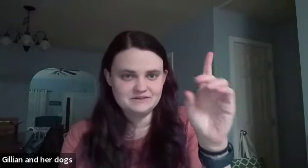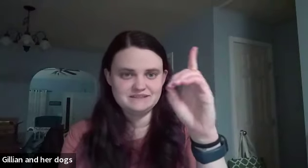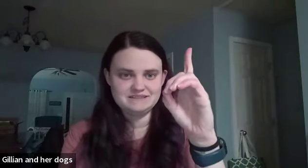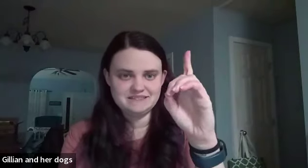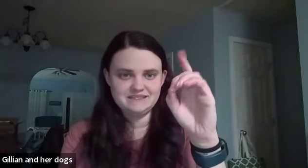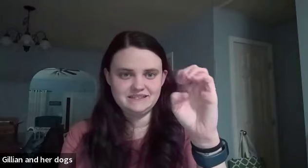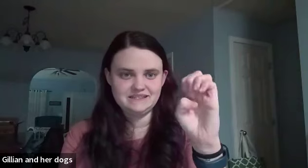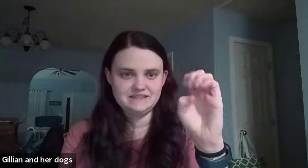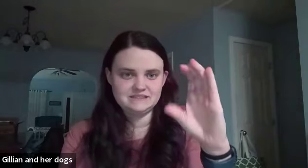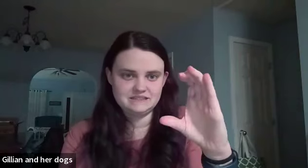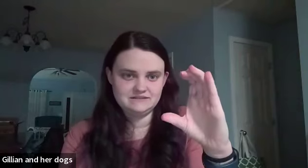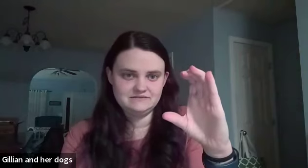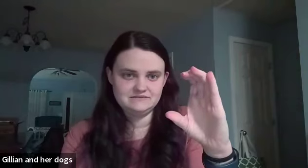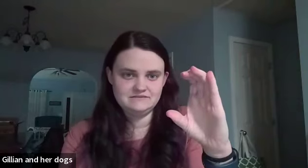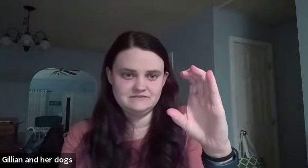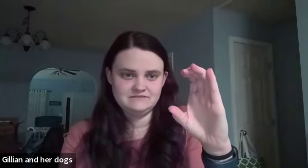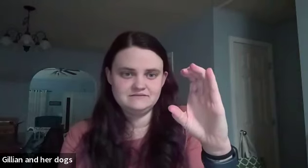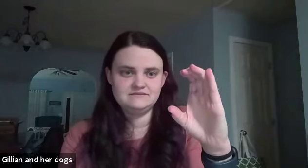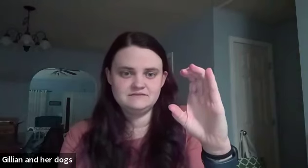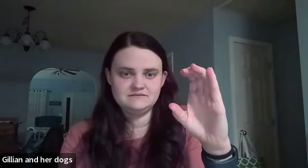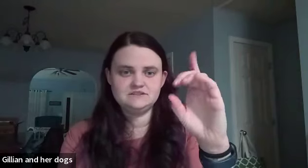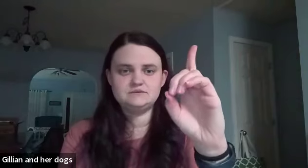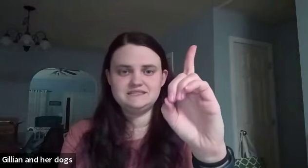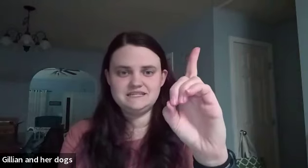December, DEC. So